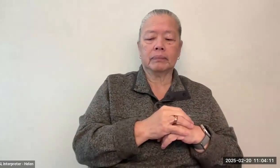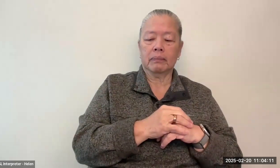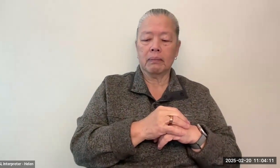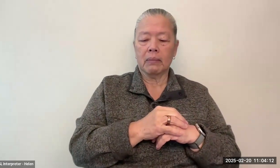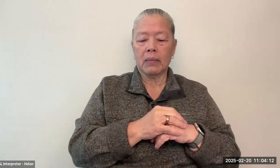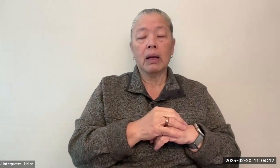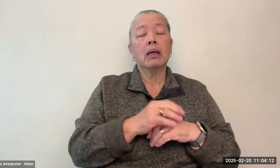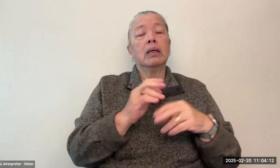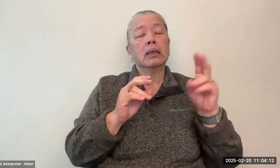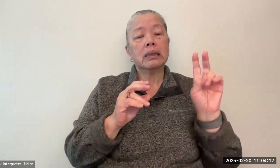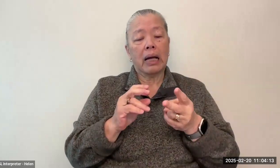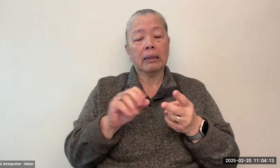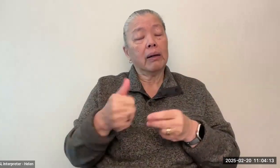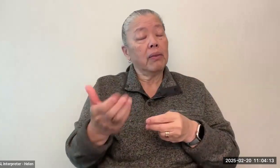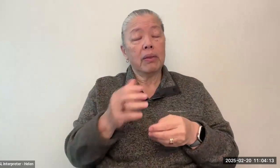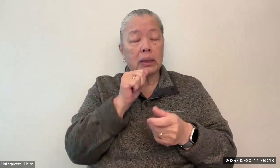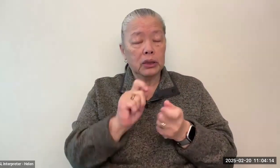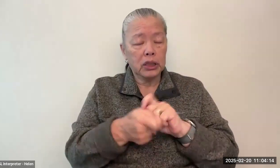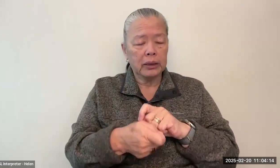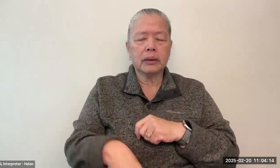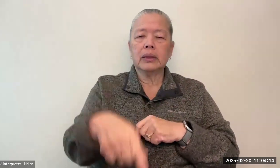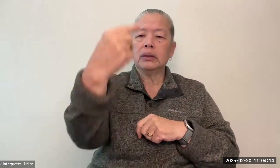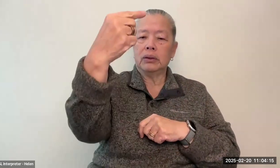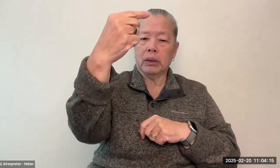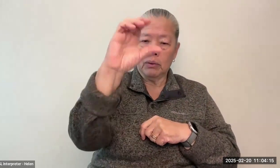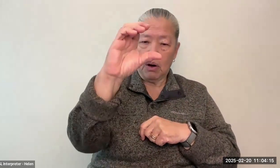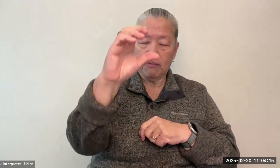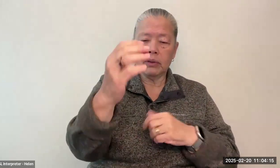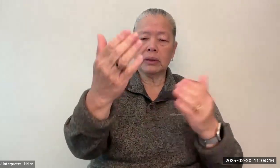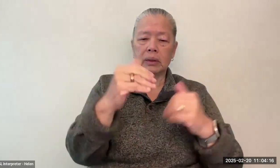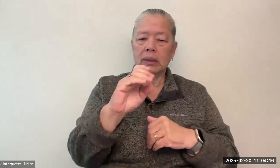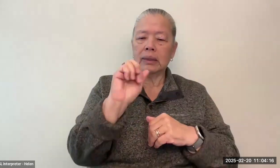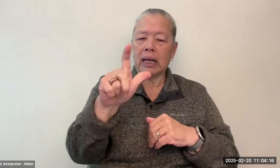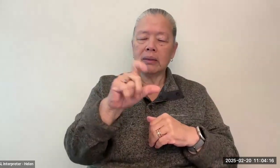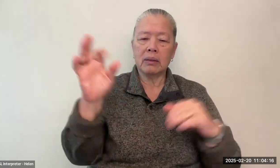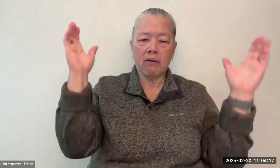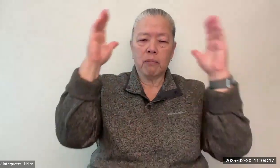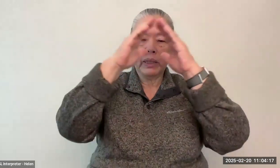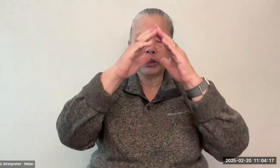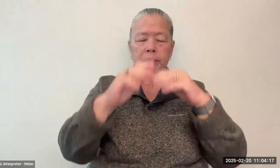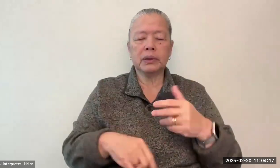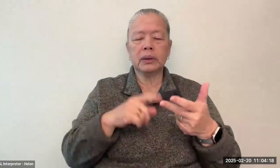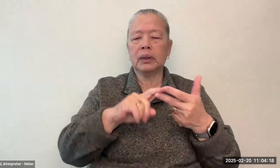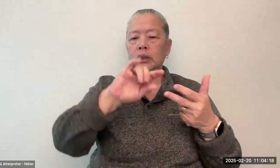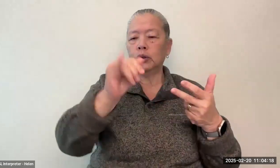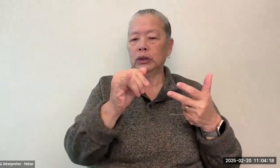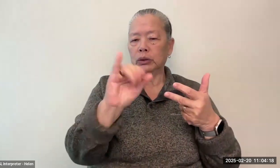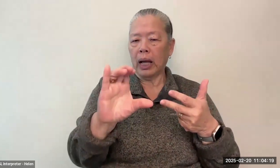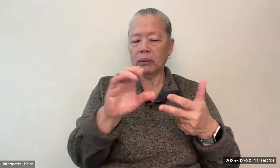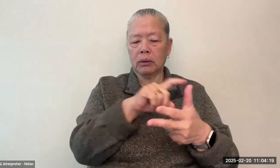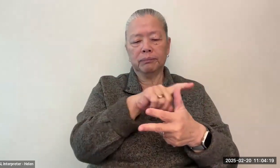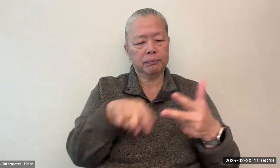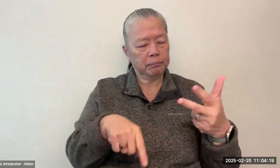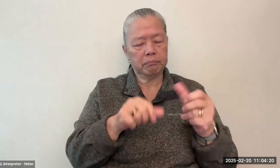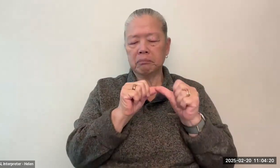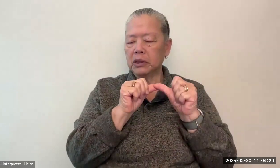change, general conferences, the Council of Bishop, and the Judicial Council will